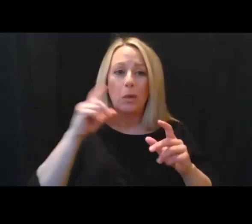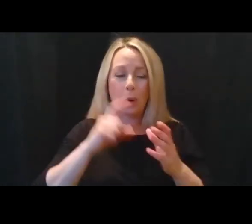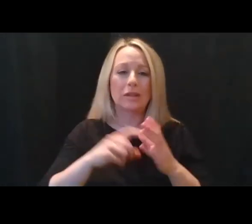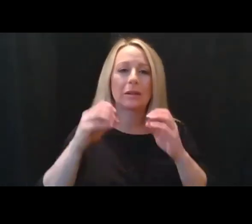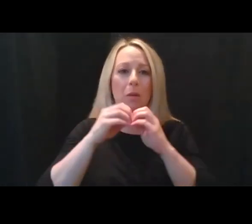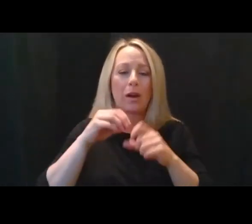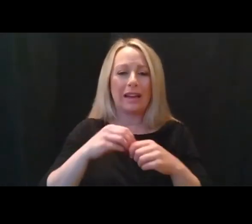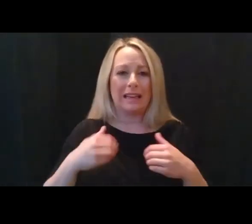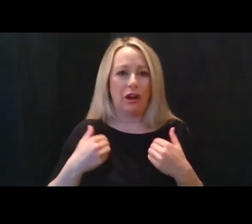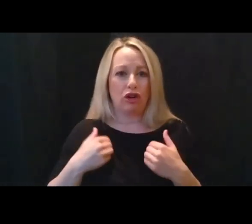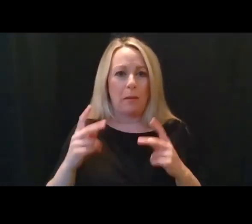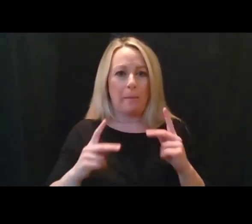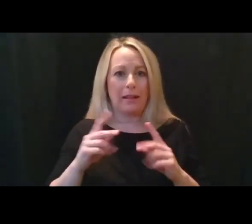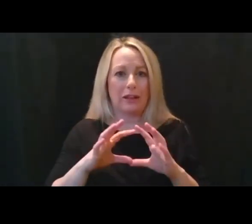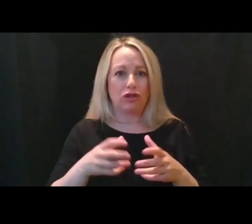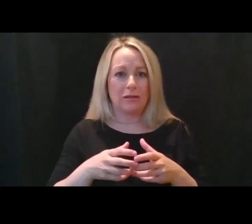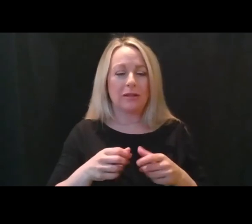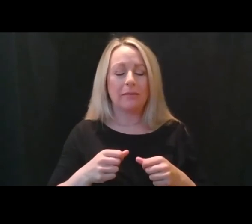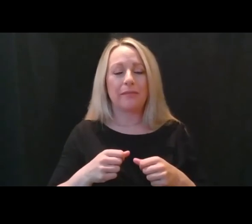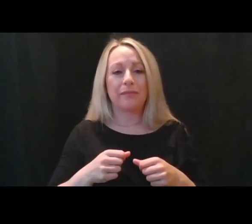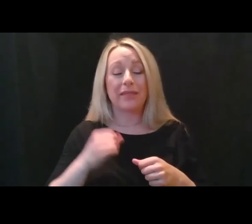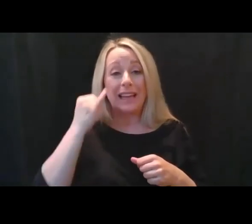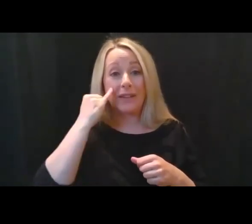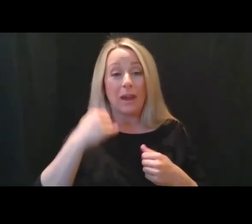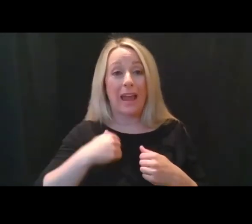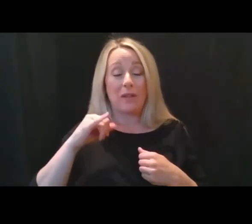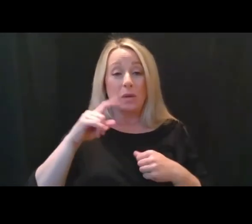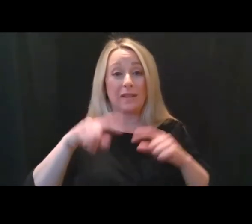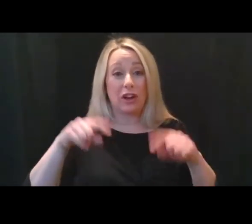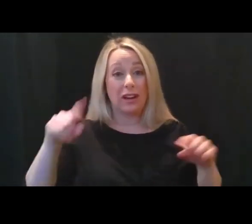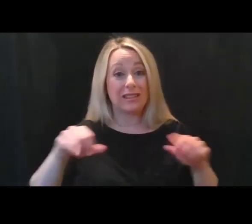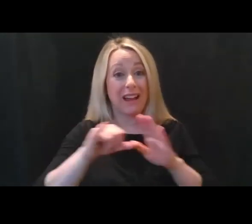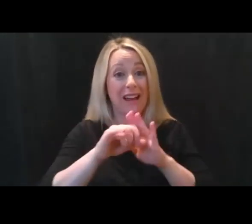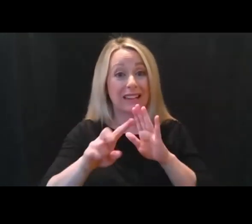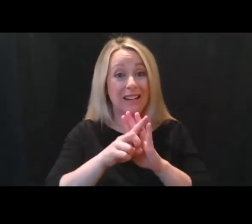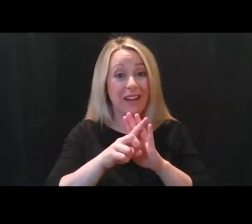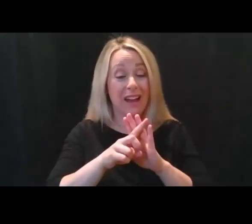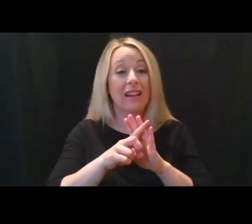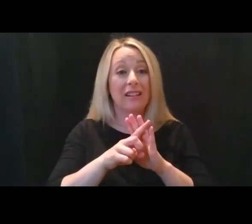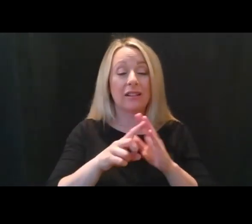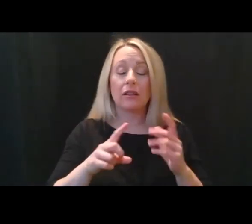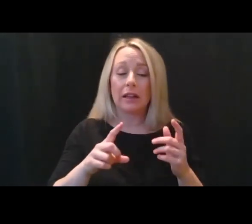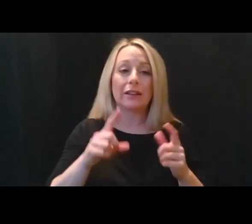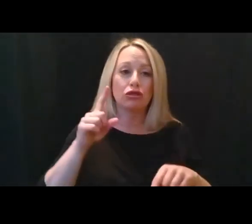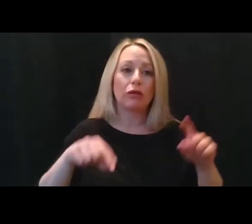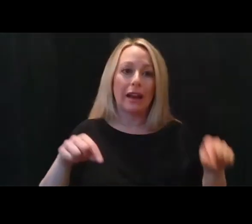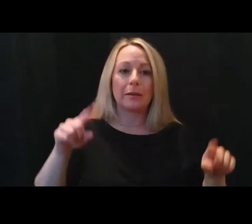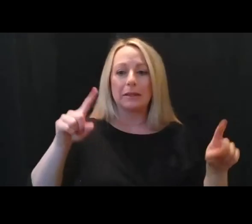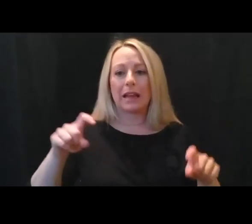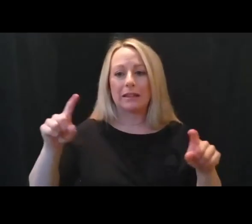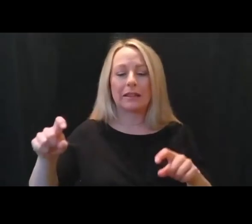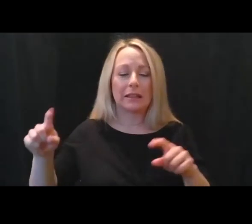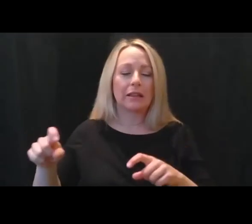populations. And when we do have these variants identified through, it is random testing that the state lab is